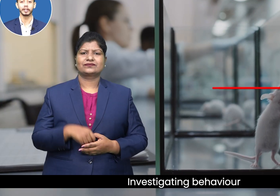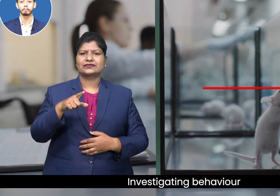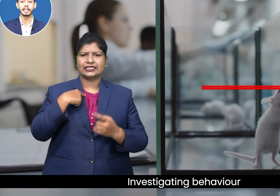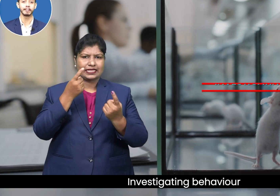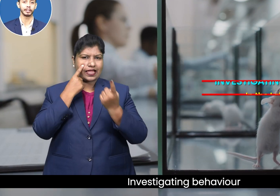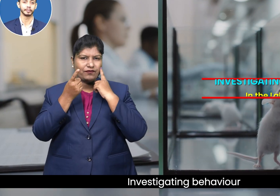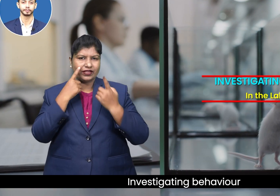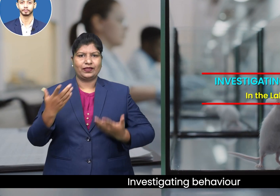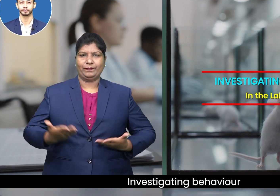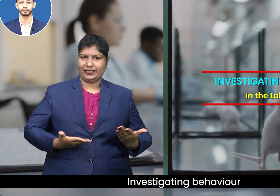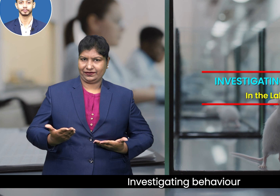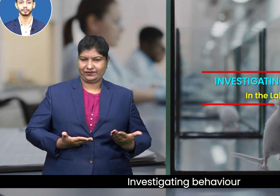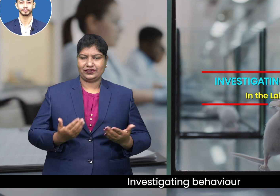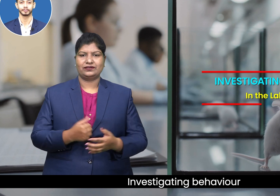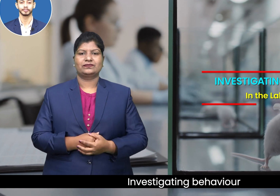Investigating behavior.